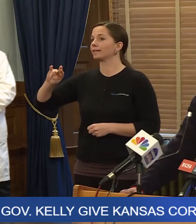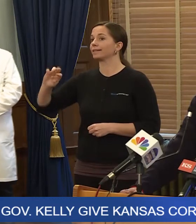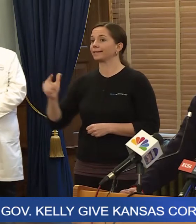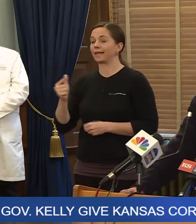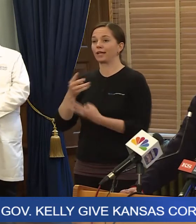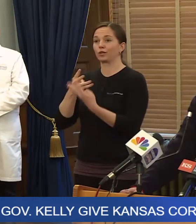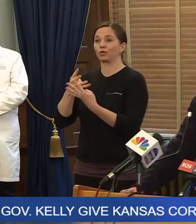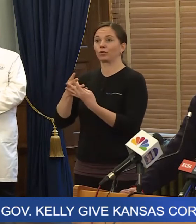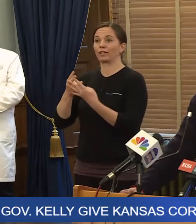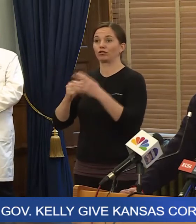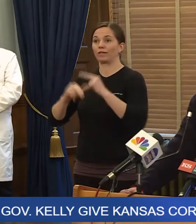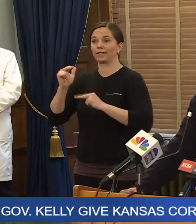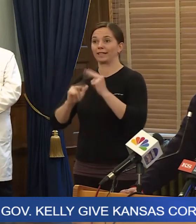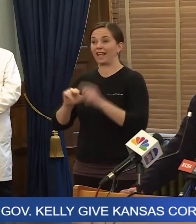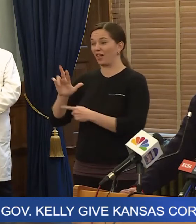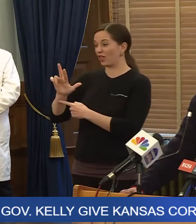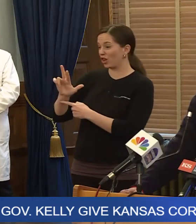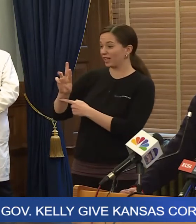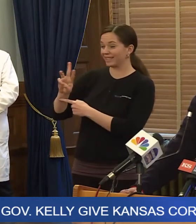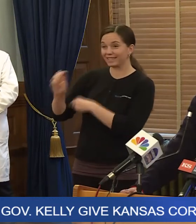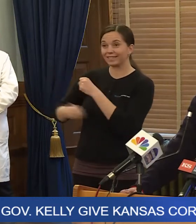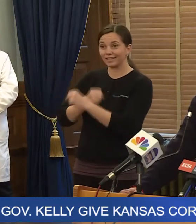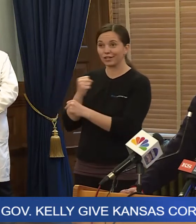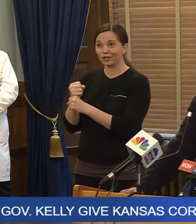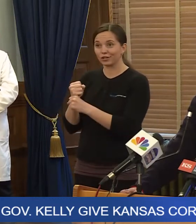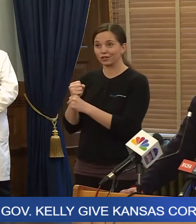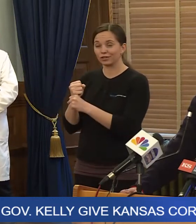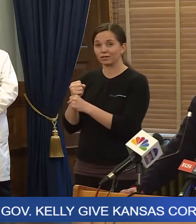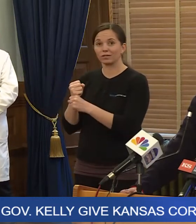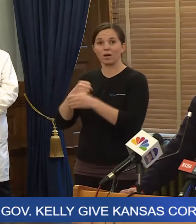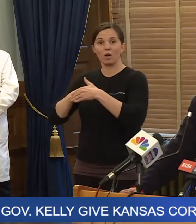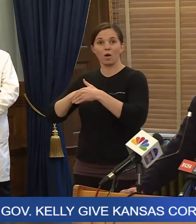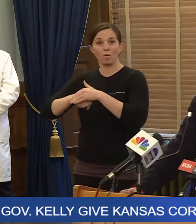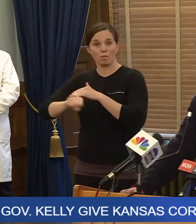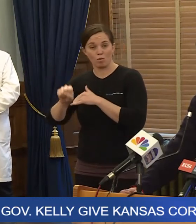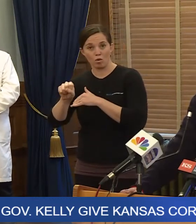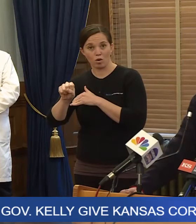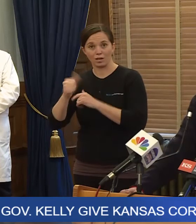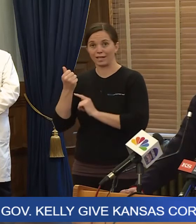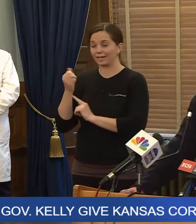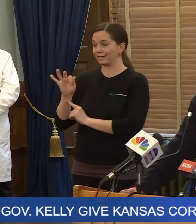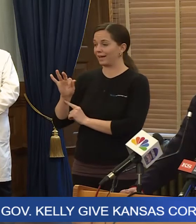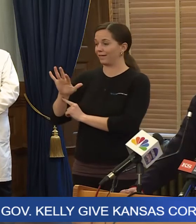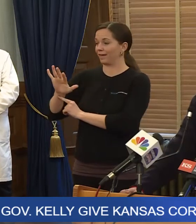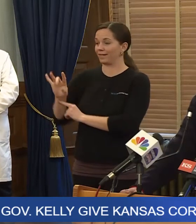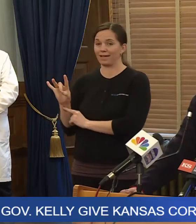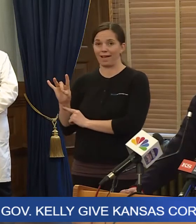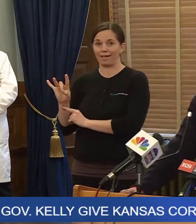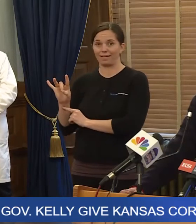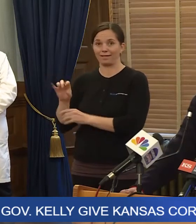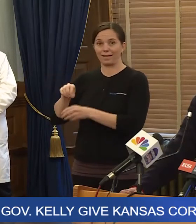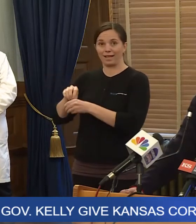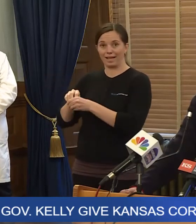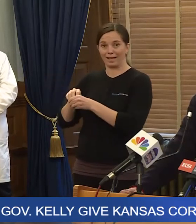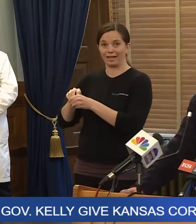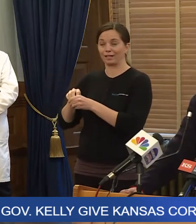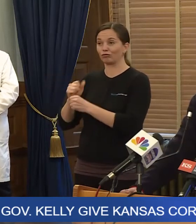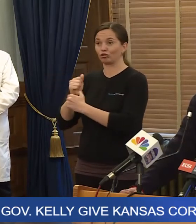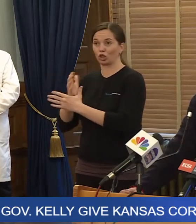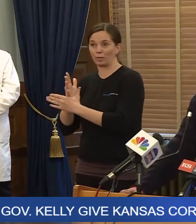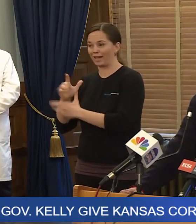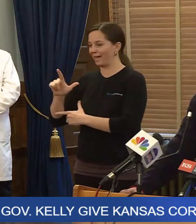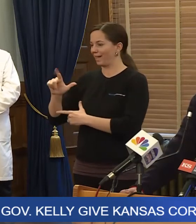years. He was born in 1958 in Landstuhl, Germany.